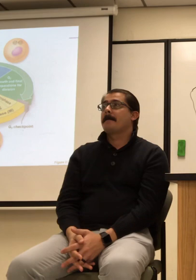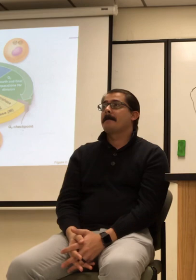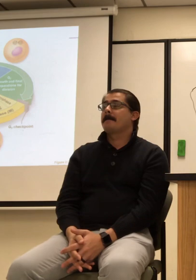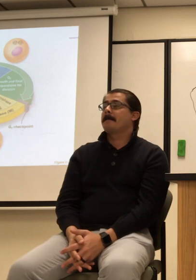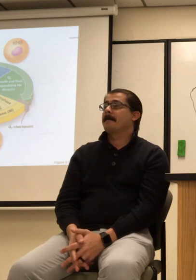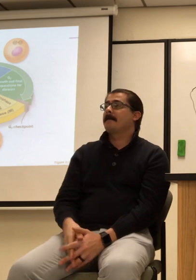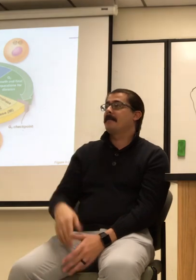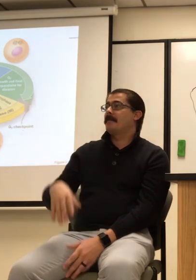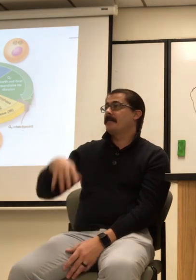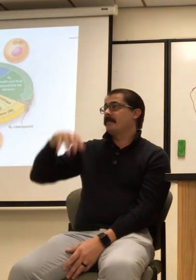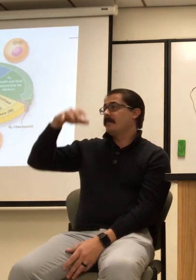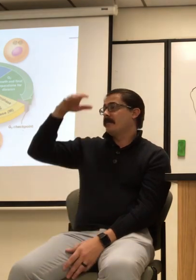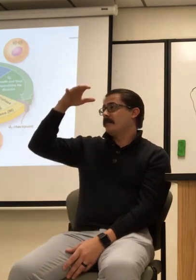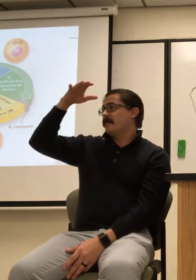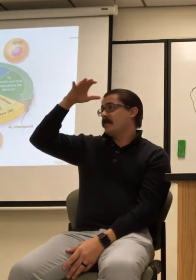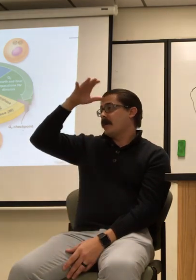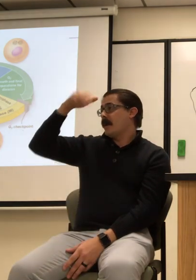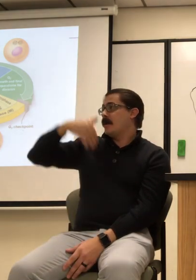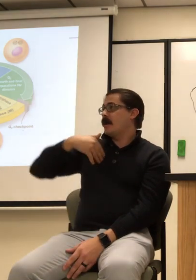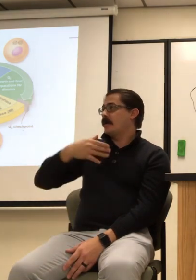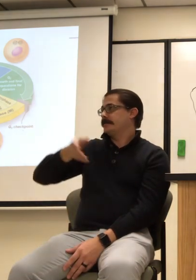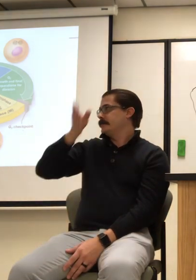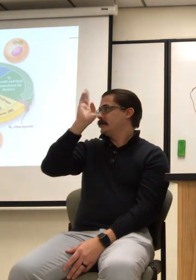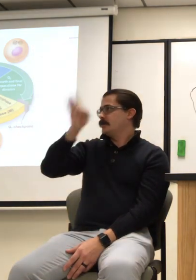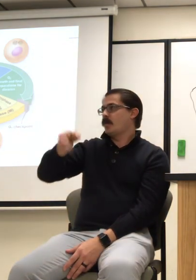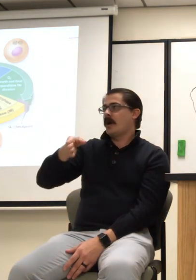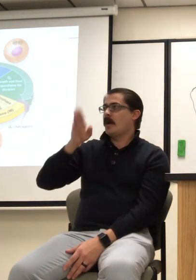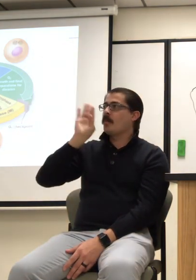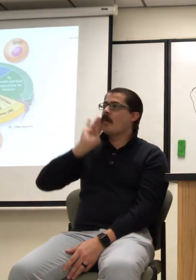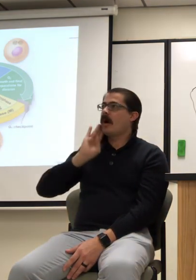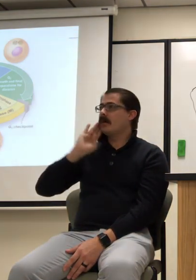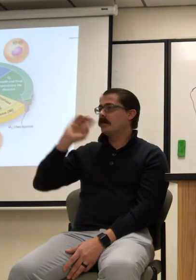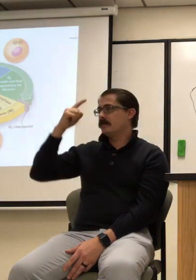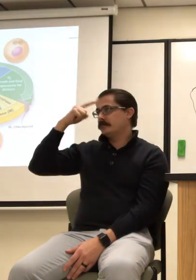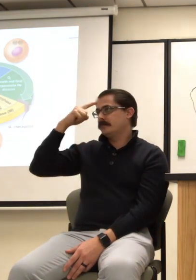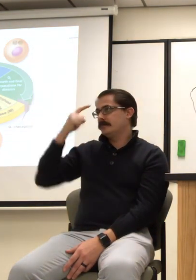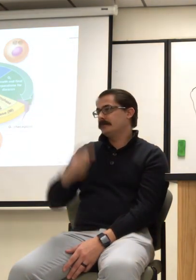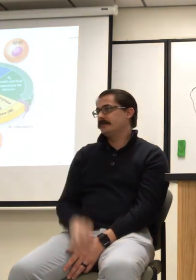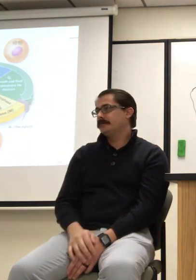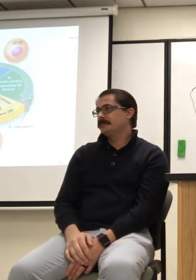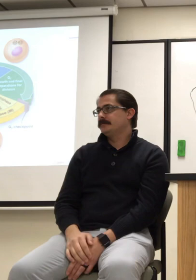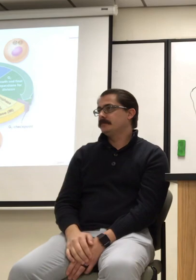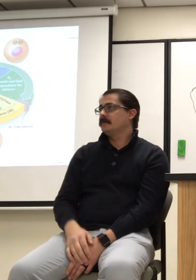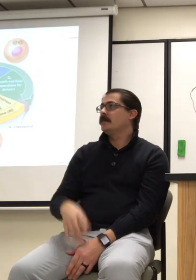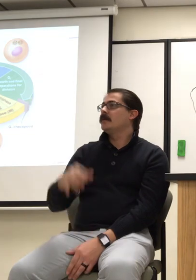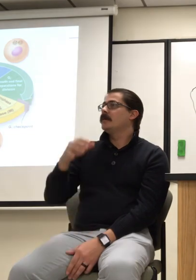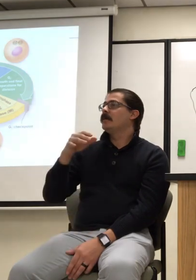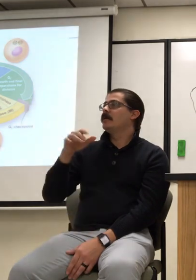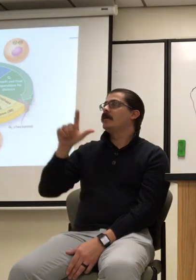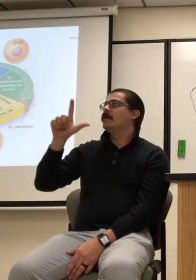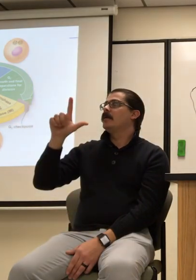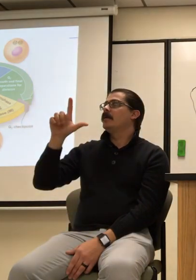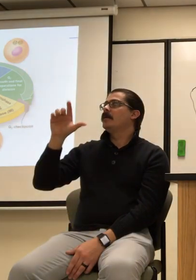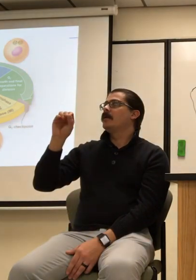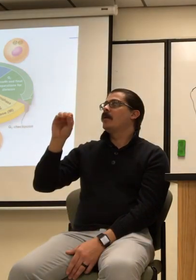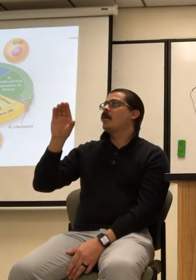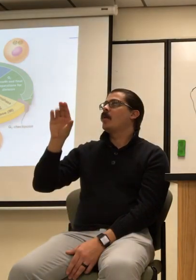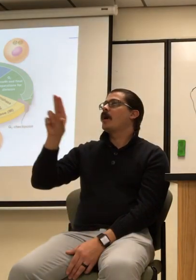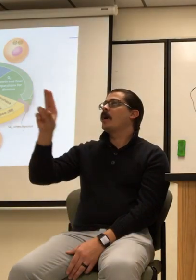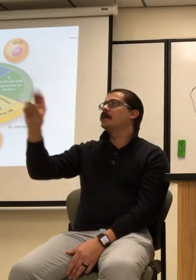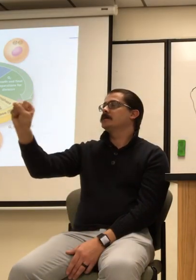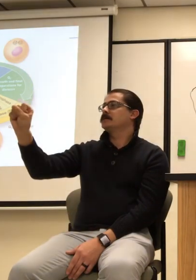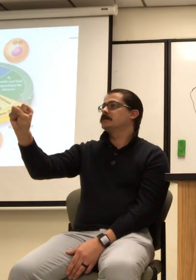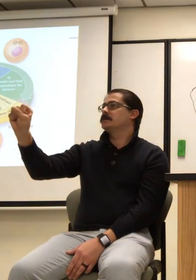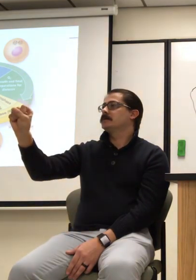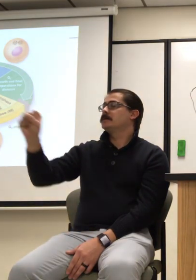Your dad has straight brown hair, okay? But let's say your mom has red